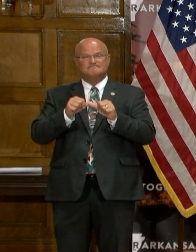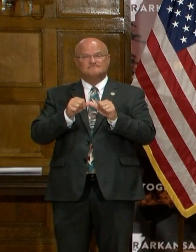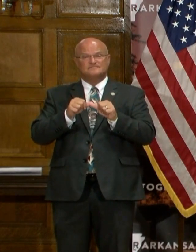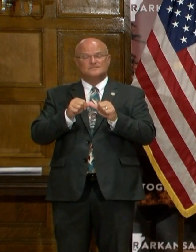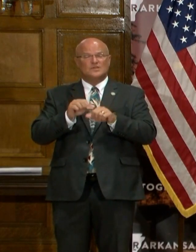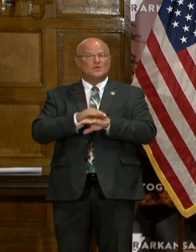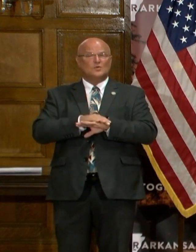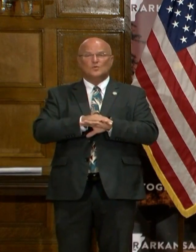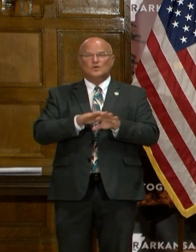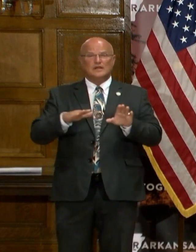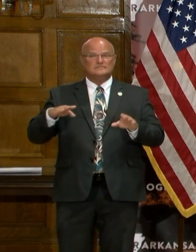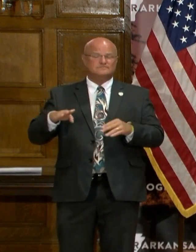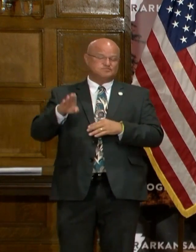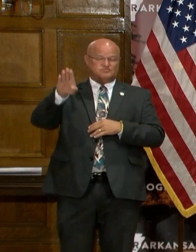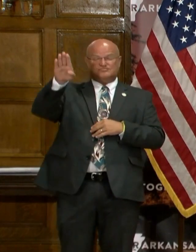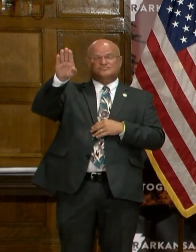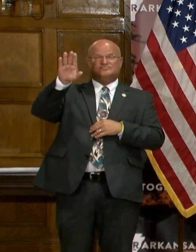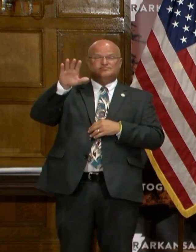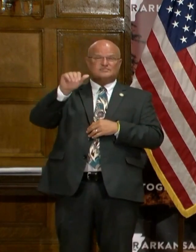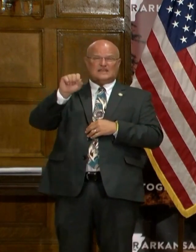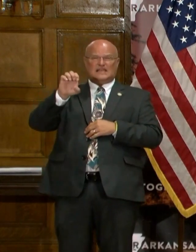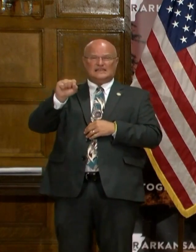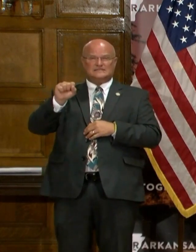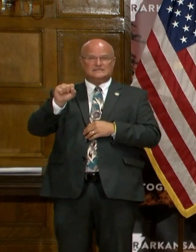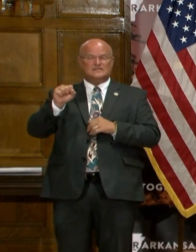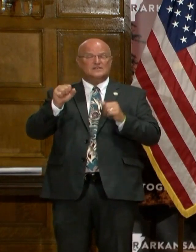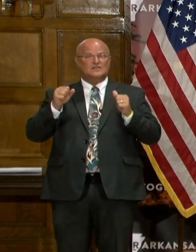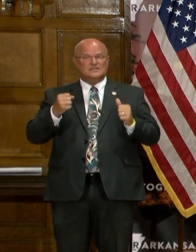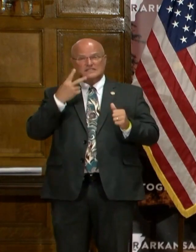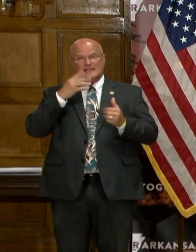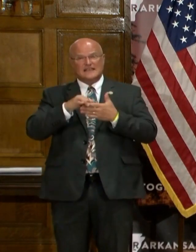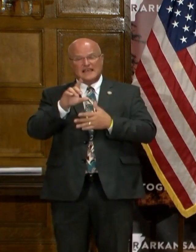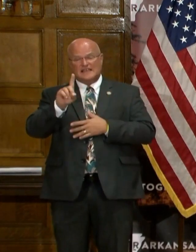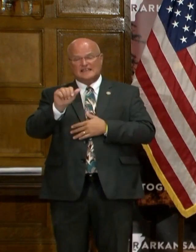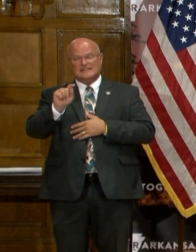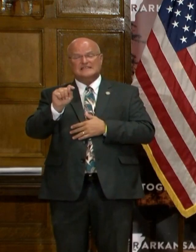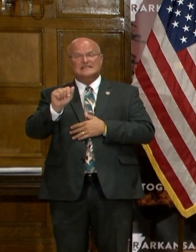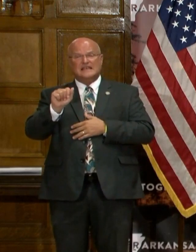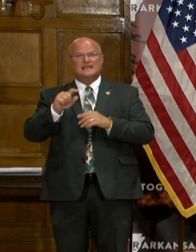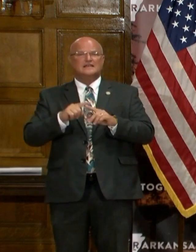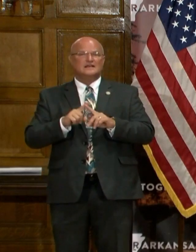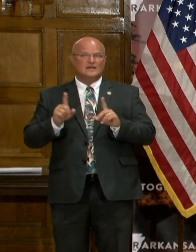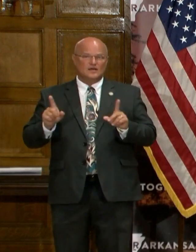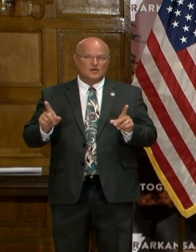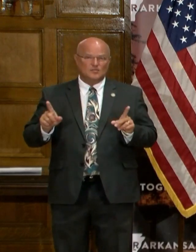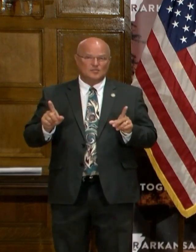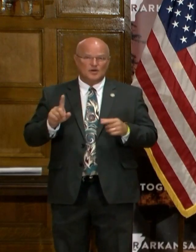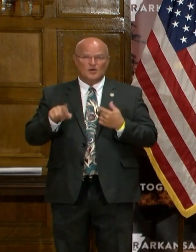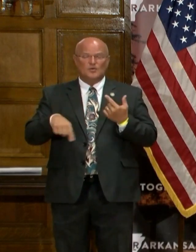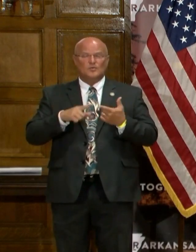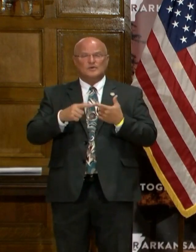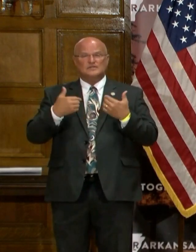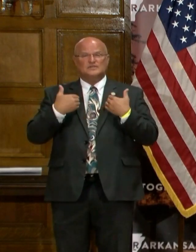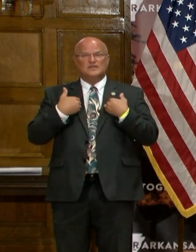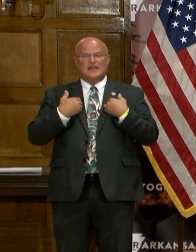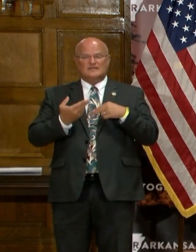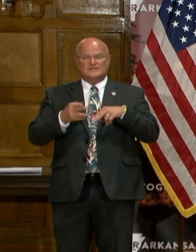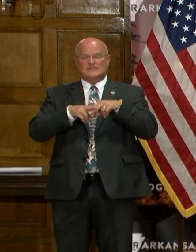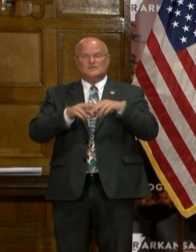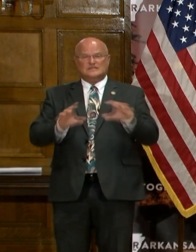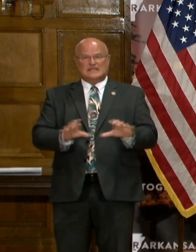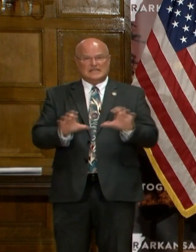we're not escalating our cases. You can see that in the data. But whenever you have